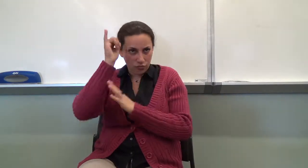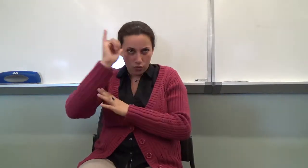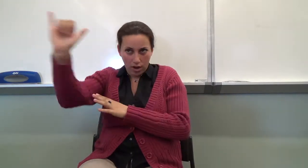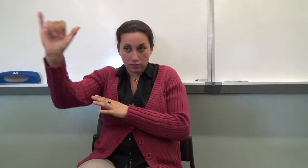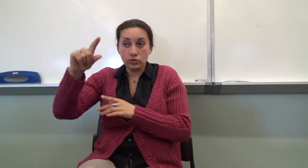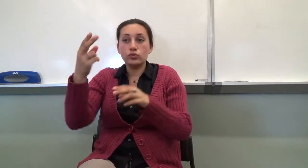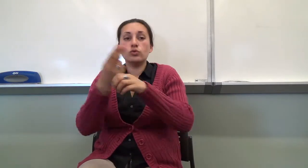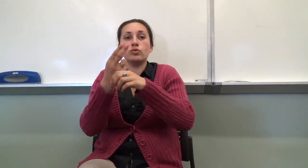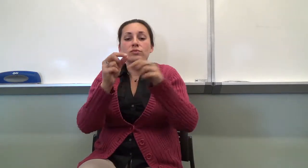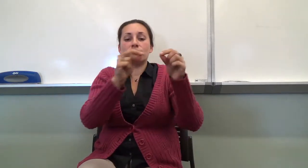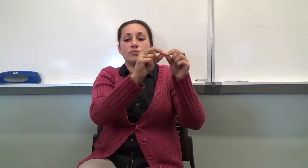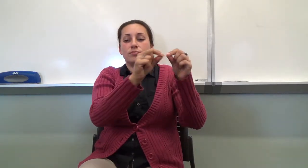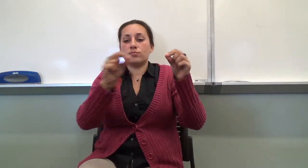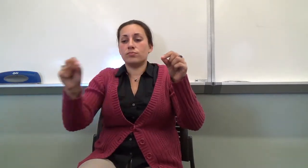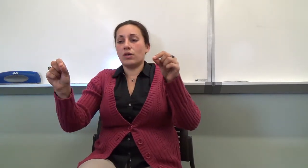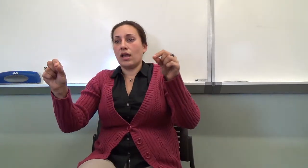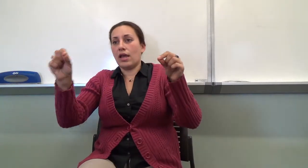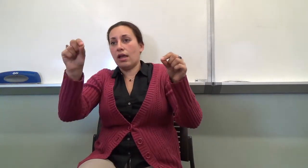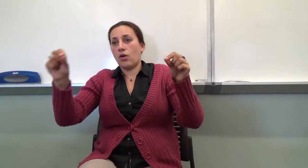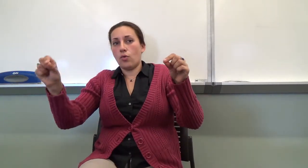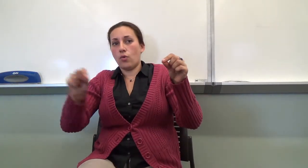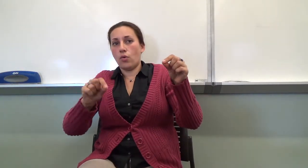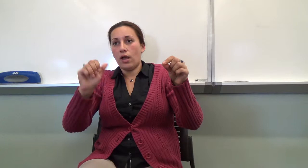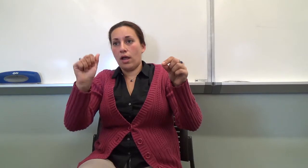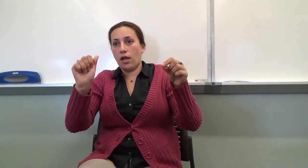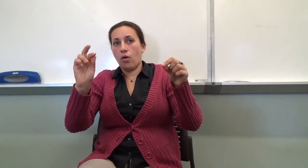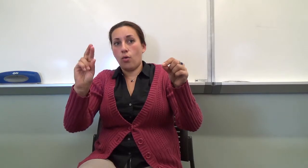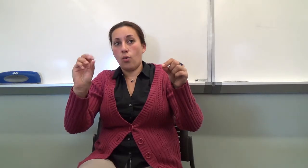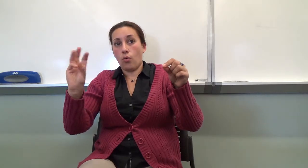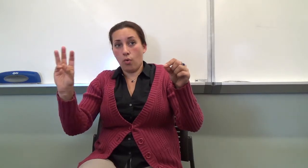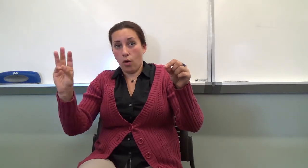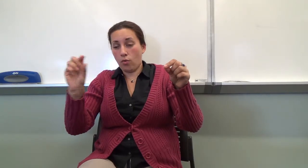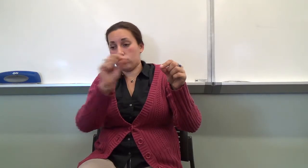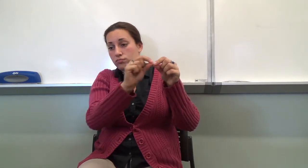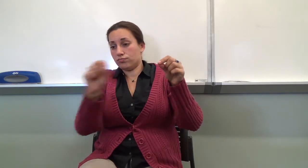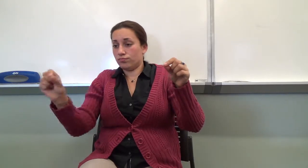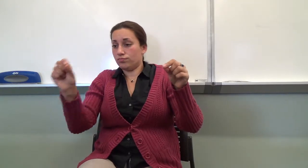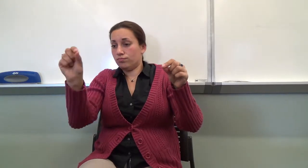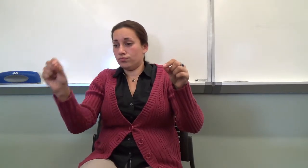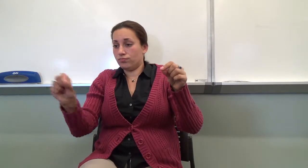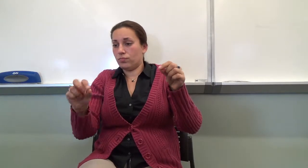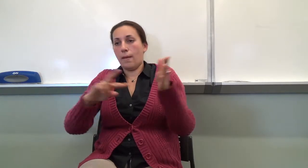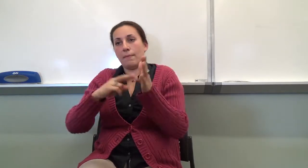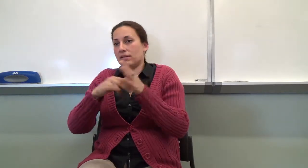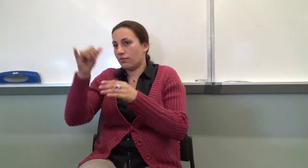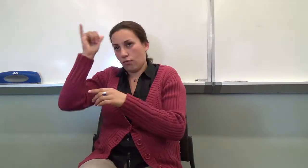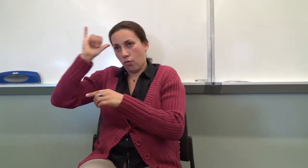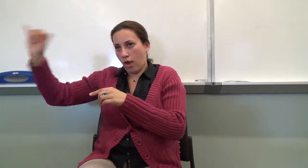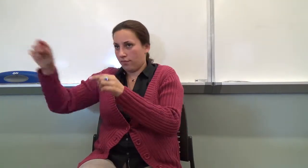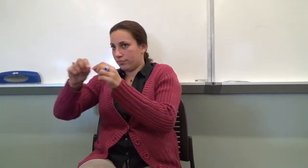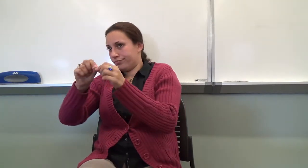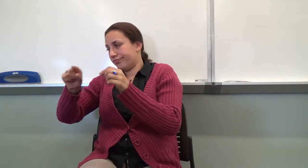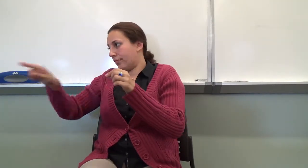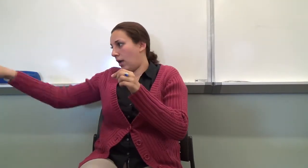keeps on going and this keeps on going. So that's the actual official picture of a